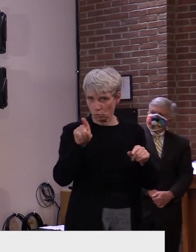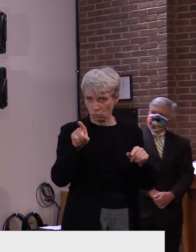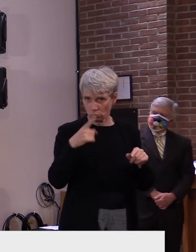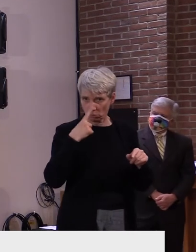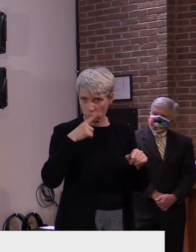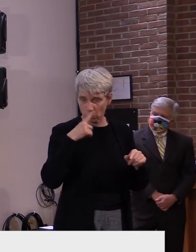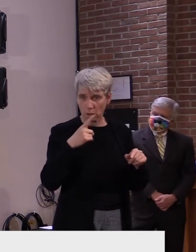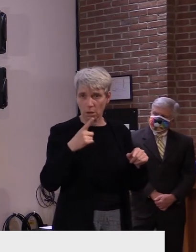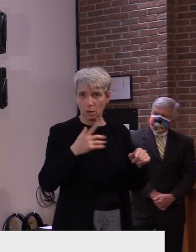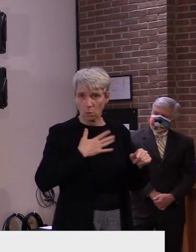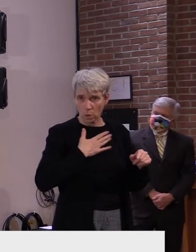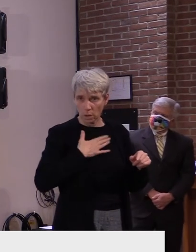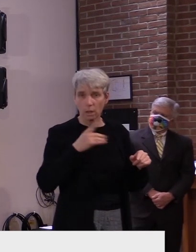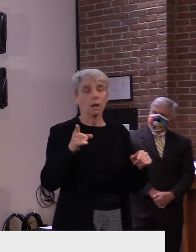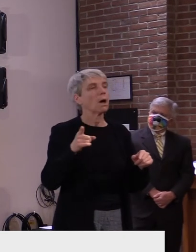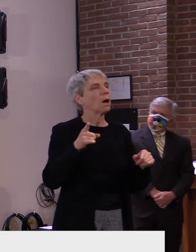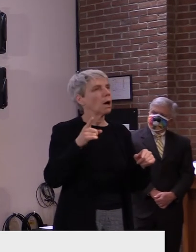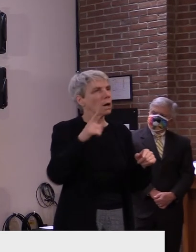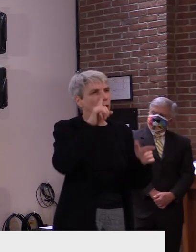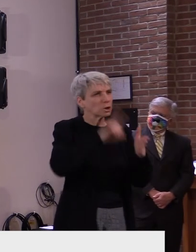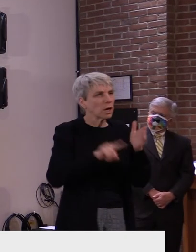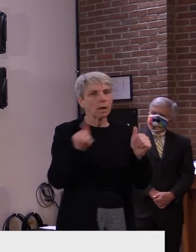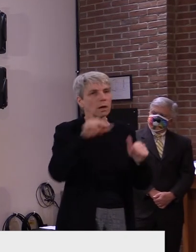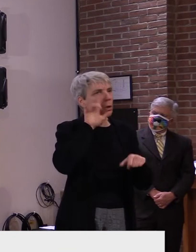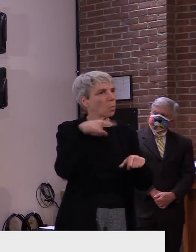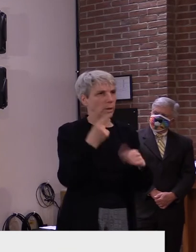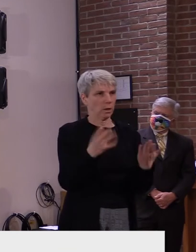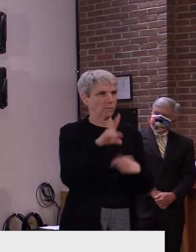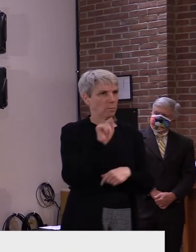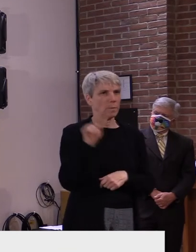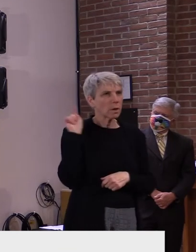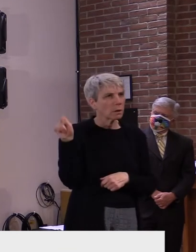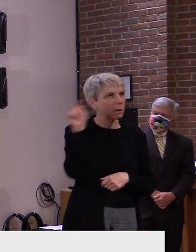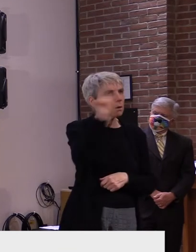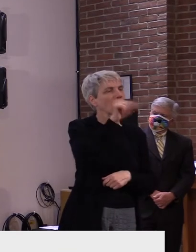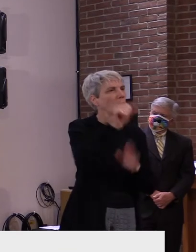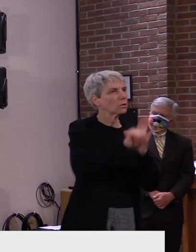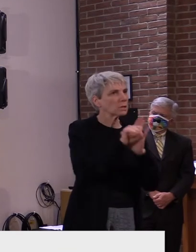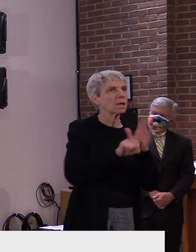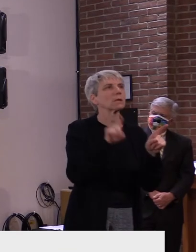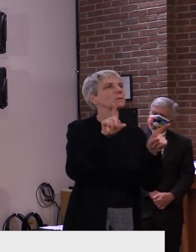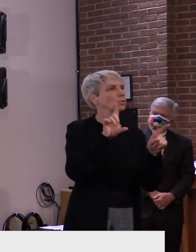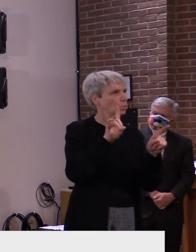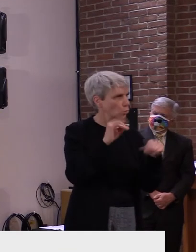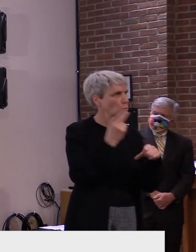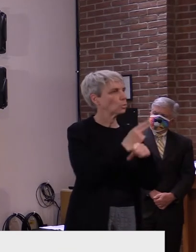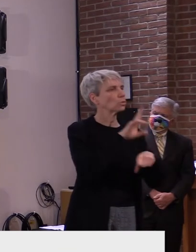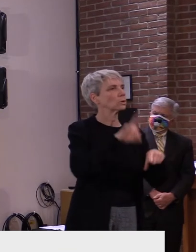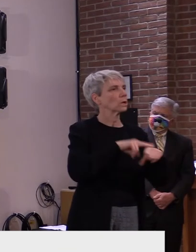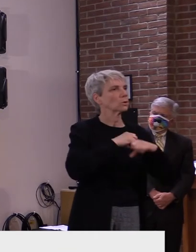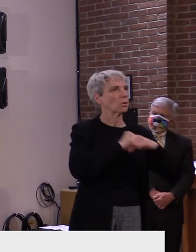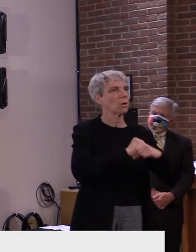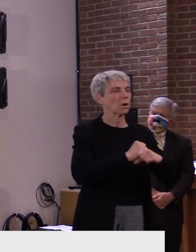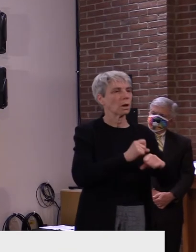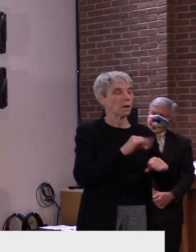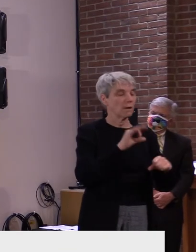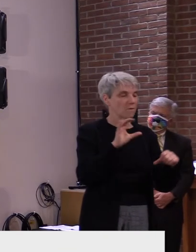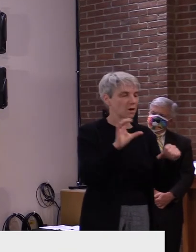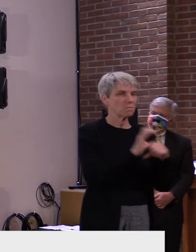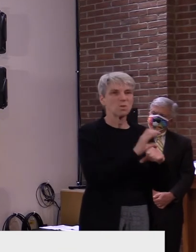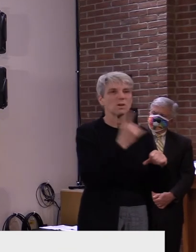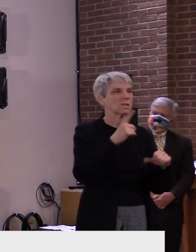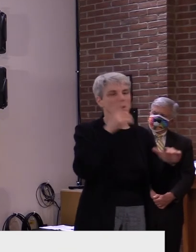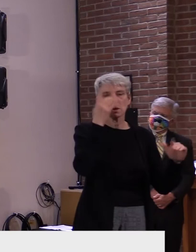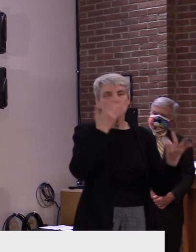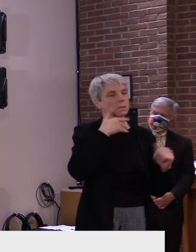and what track record there was for uh guard involvement in this kind of a sweeping uh issue